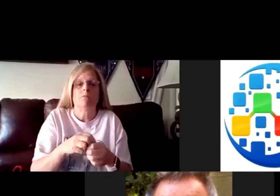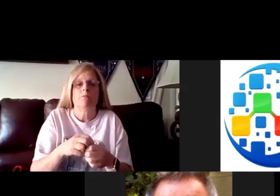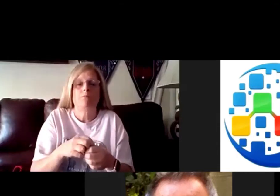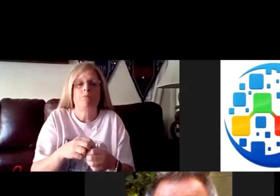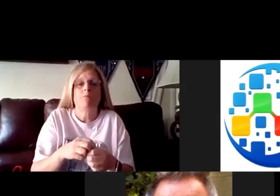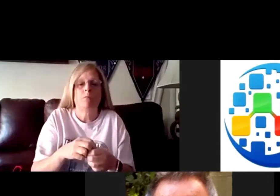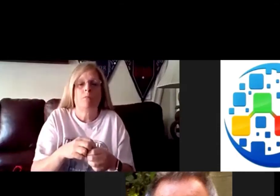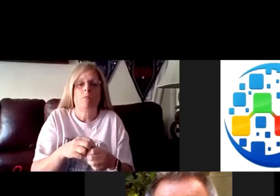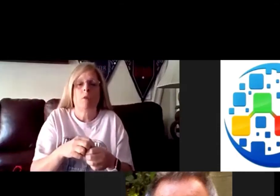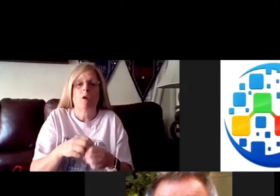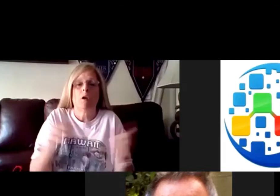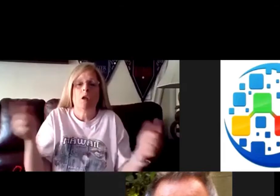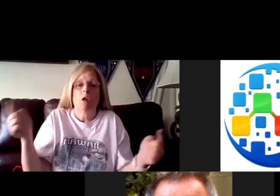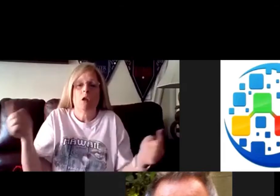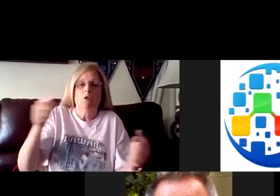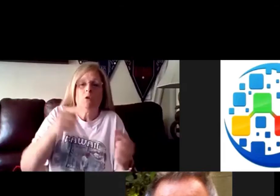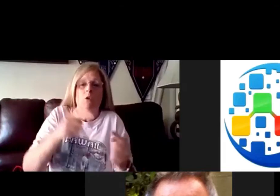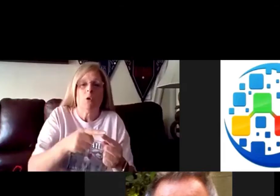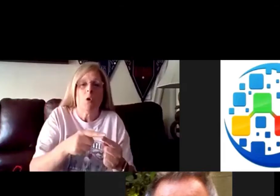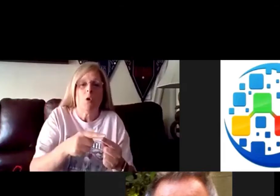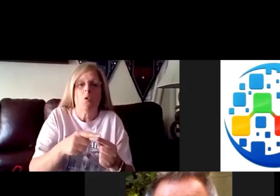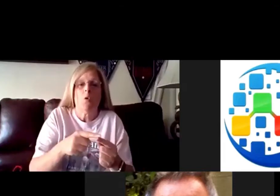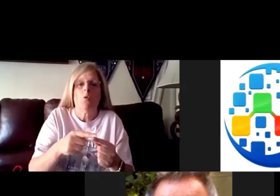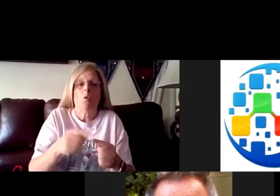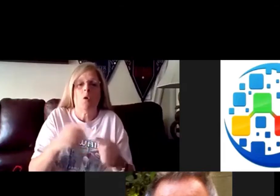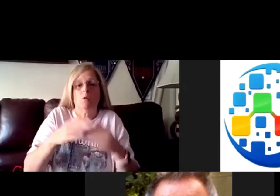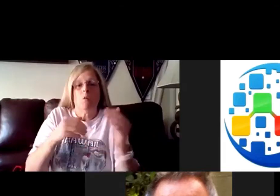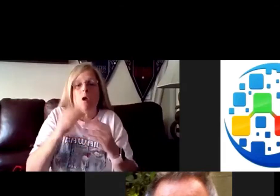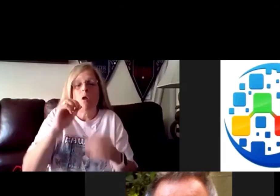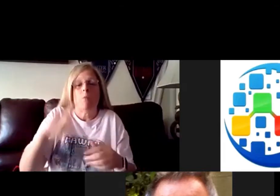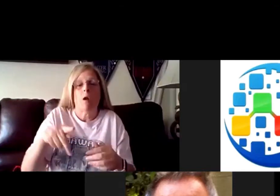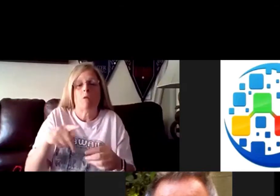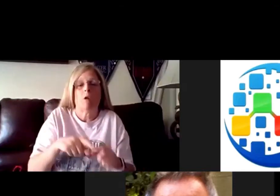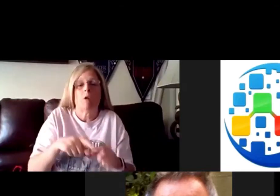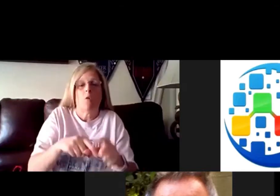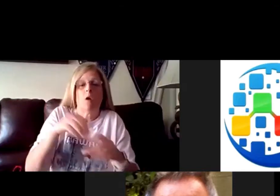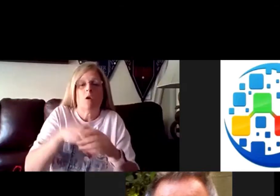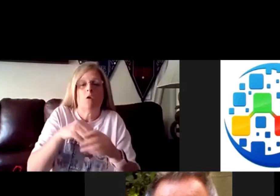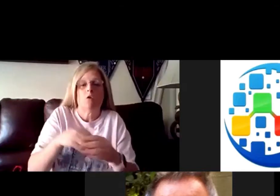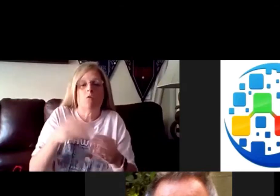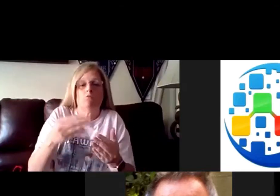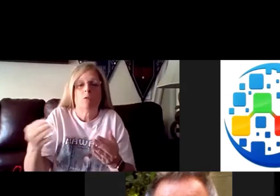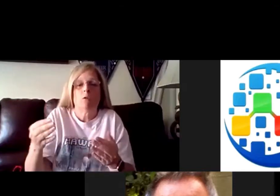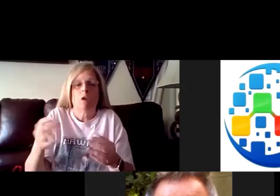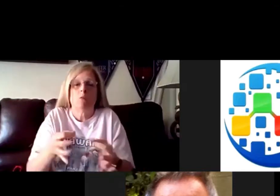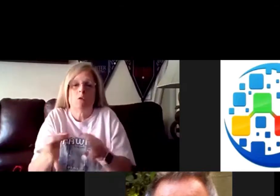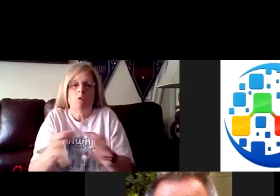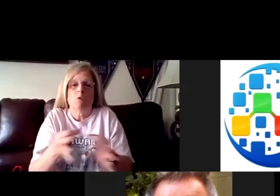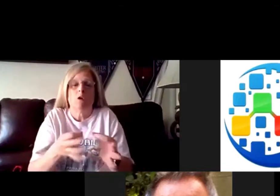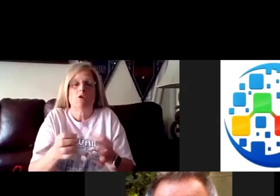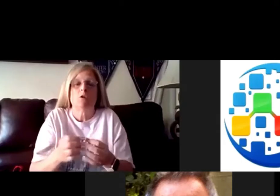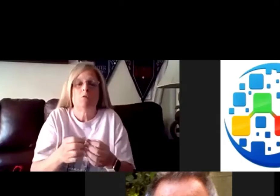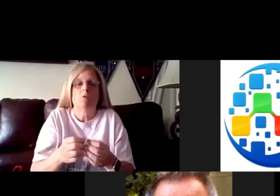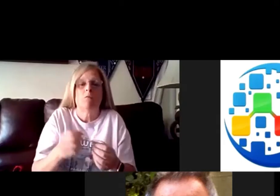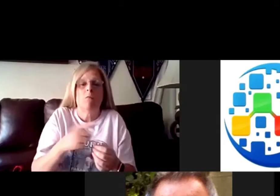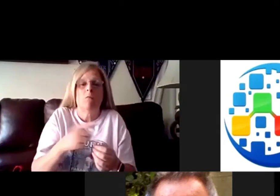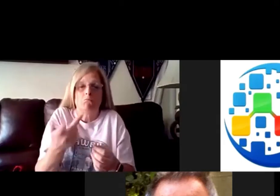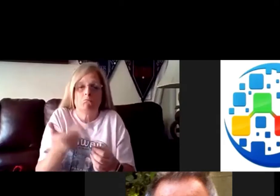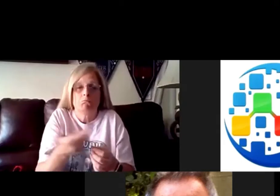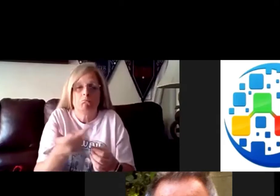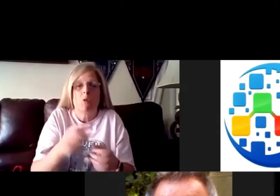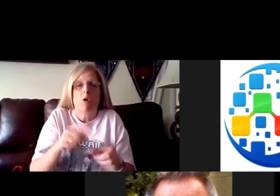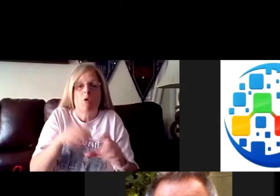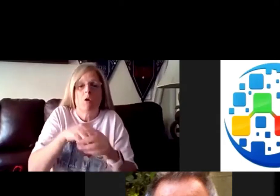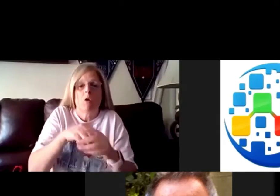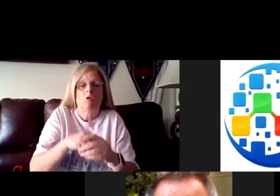whole goal when he started to build Onpassive, because he had run into the same situation Marty, Dan, and I had run into, where you could